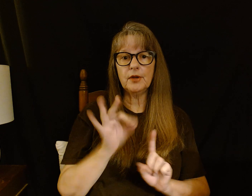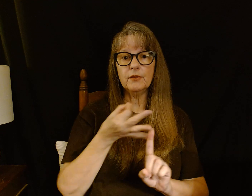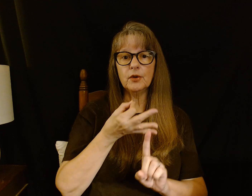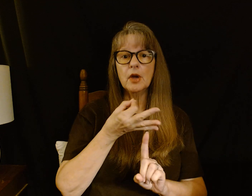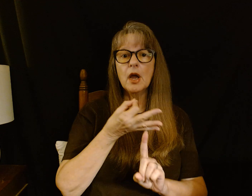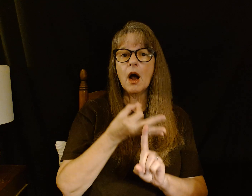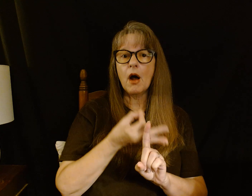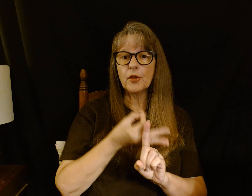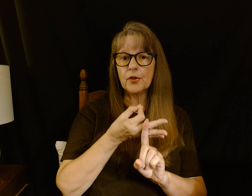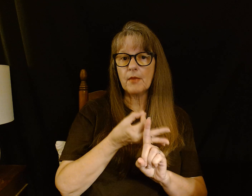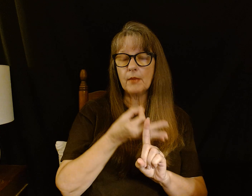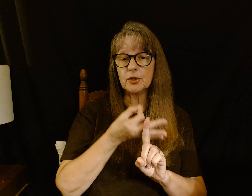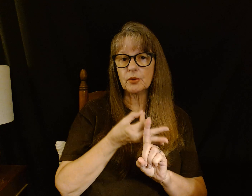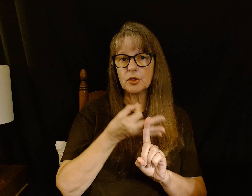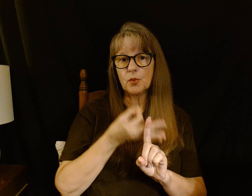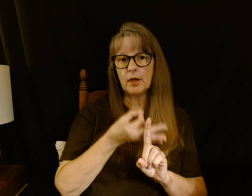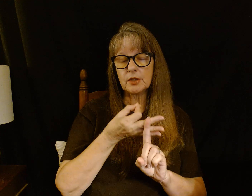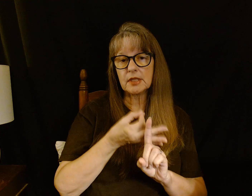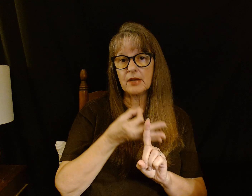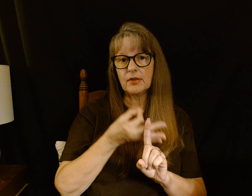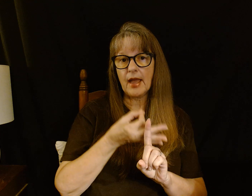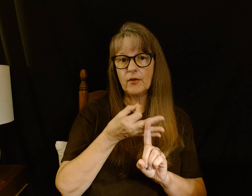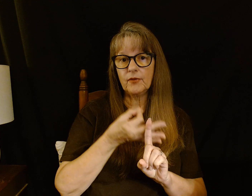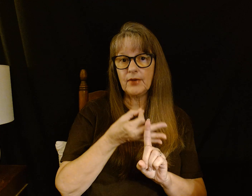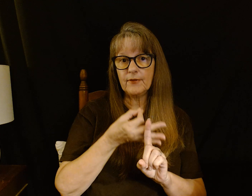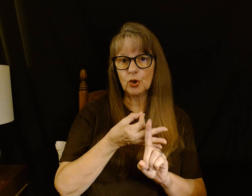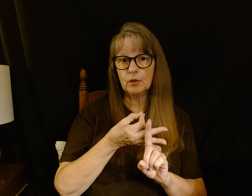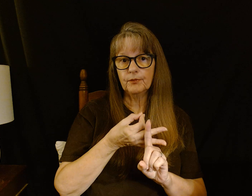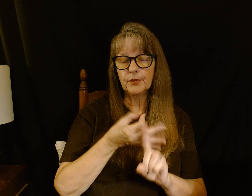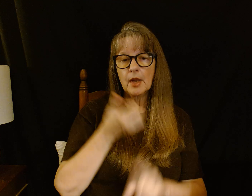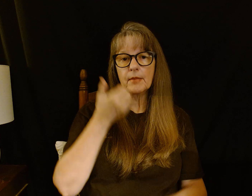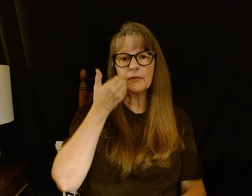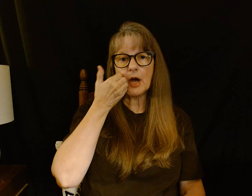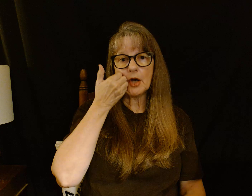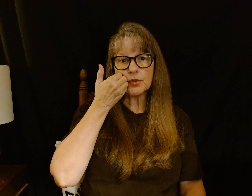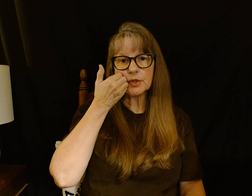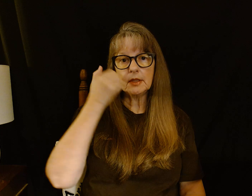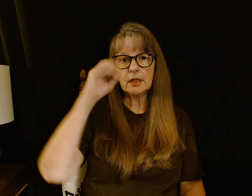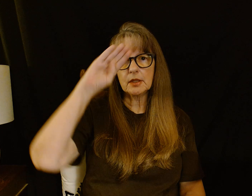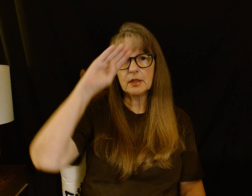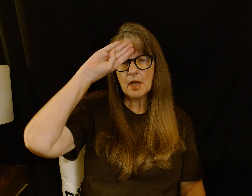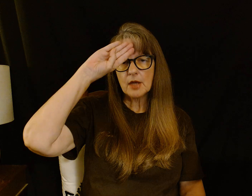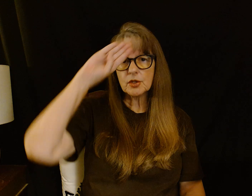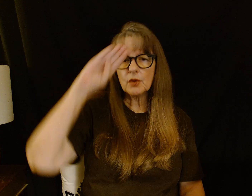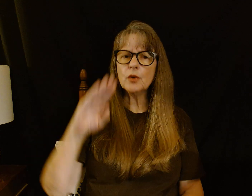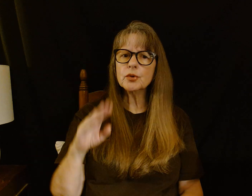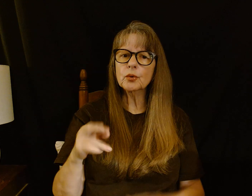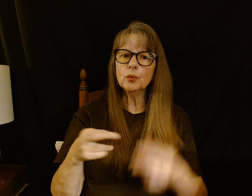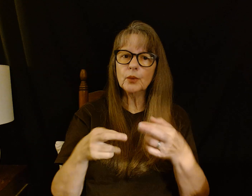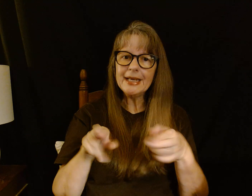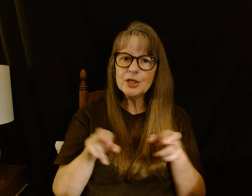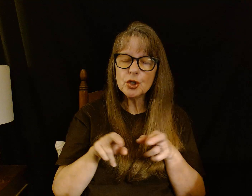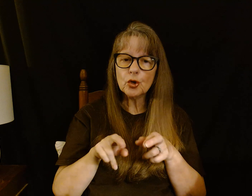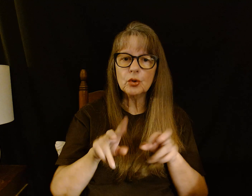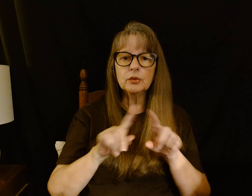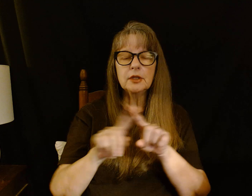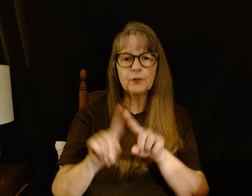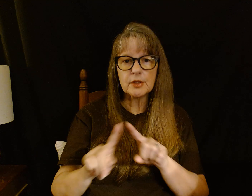fever on the thermometer as well to say that they have a fever. But I've also seen this. So those are regional differences